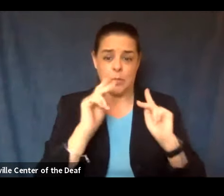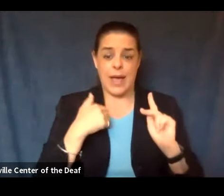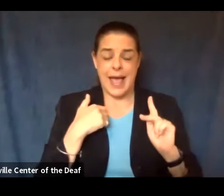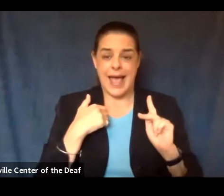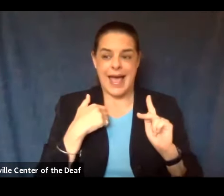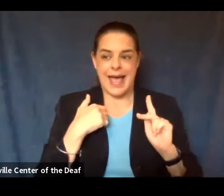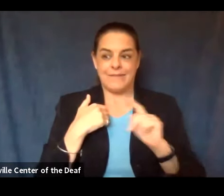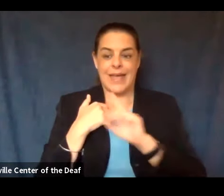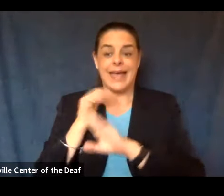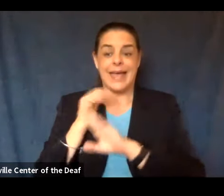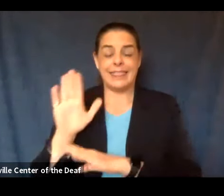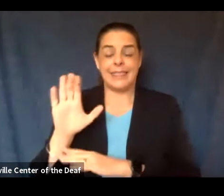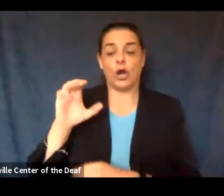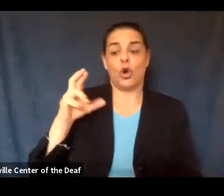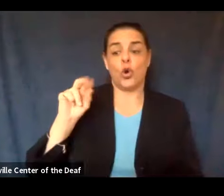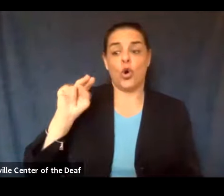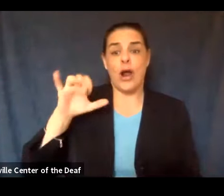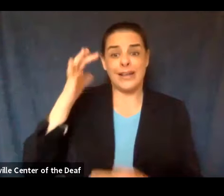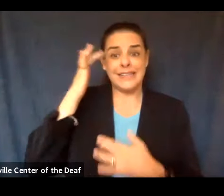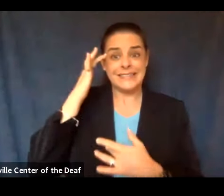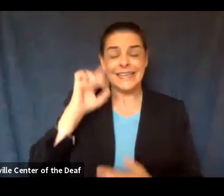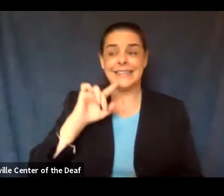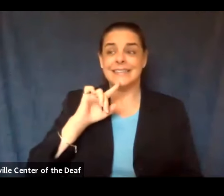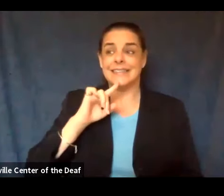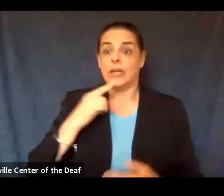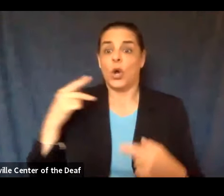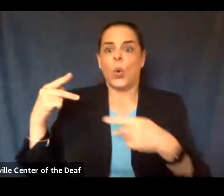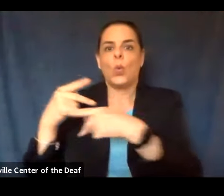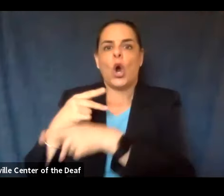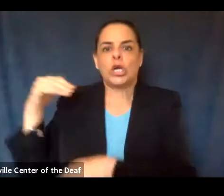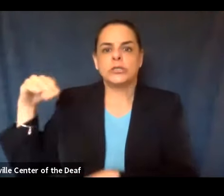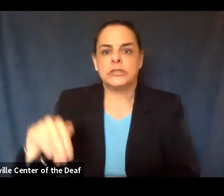their chronic disease during this time due to lack of fear